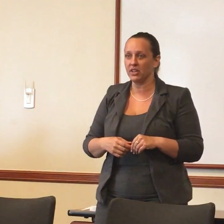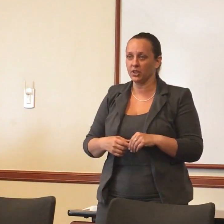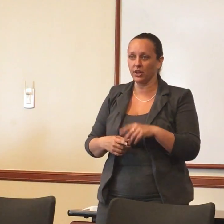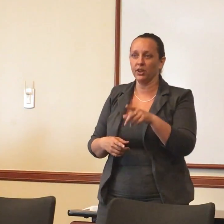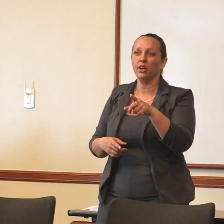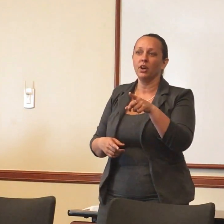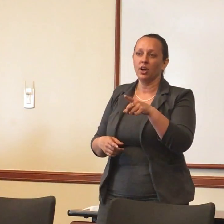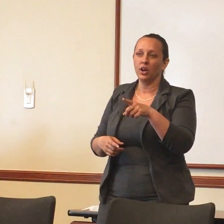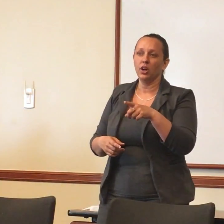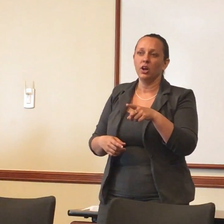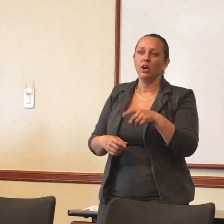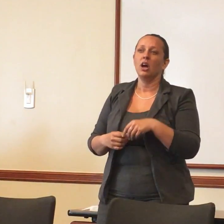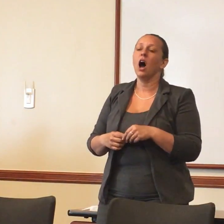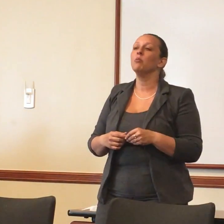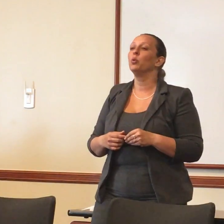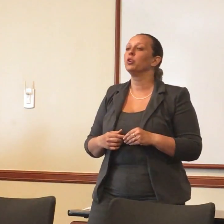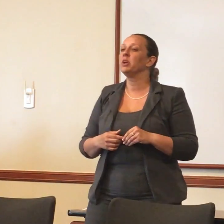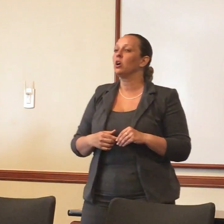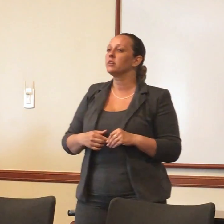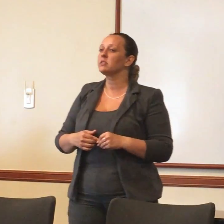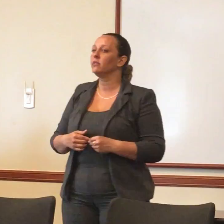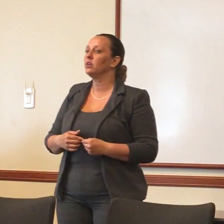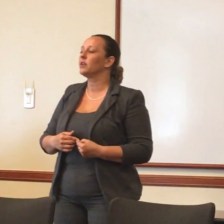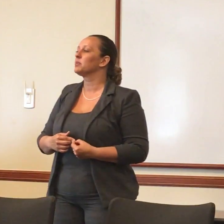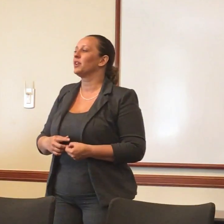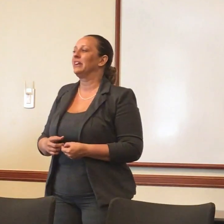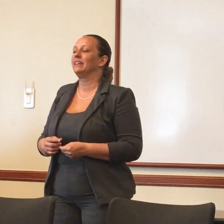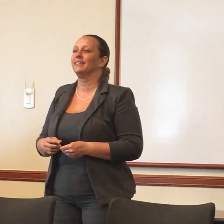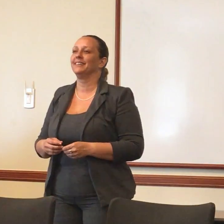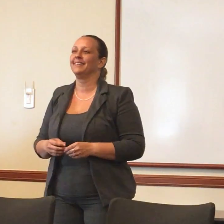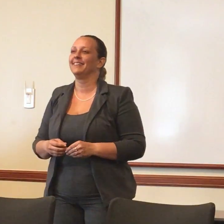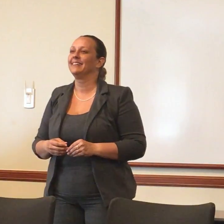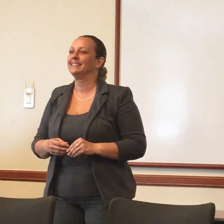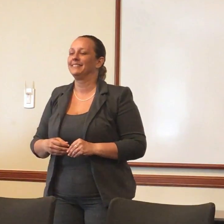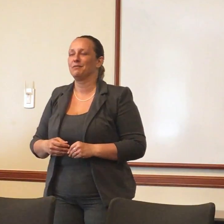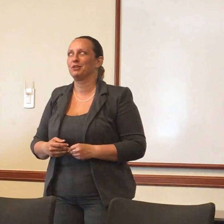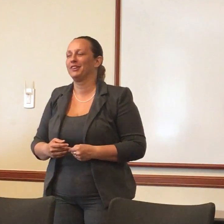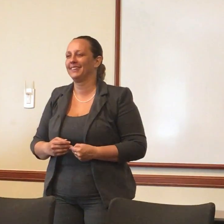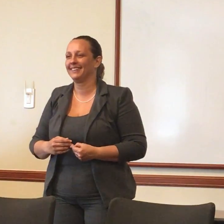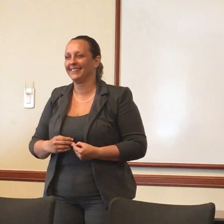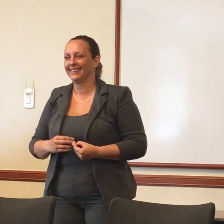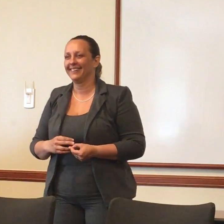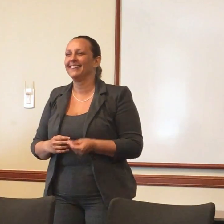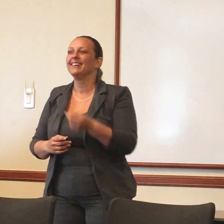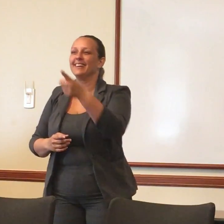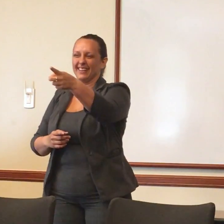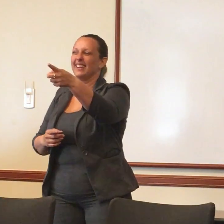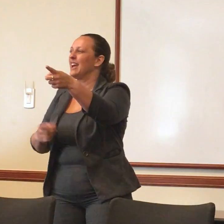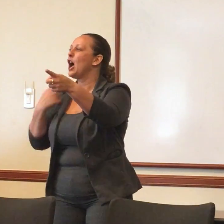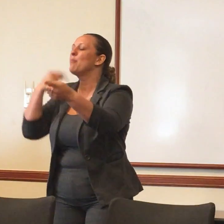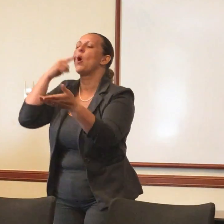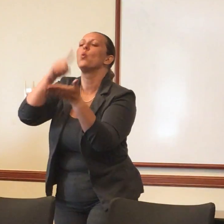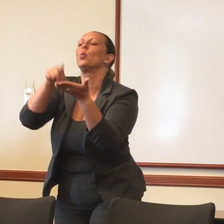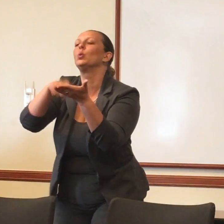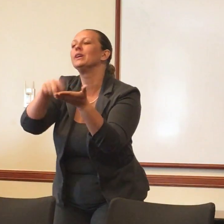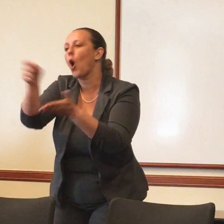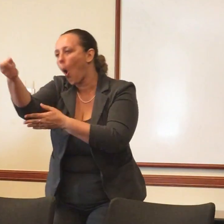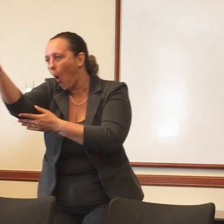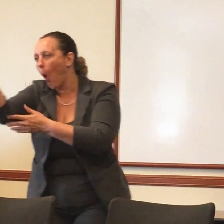would be motivated to learn. Would there be a cost involved? No, I'll see what I can find out.